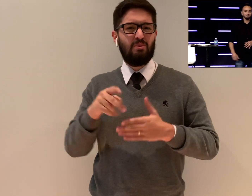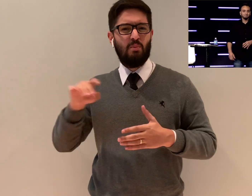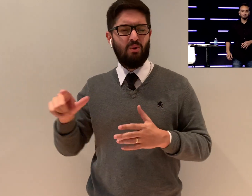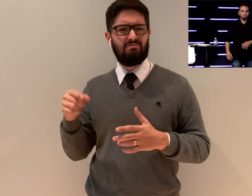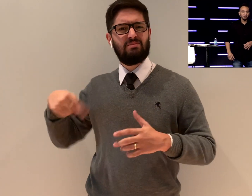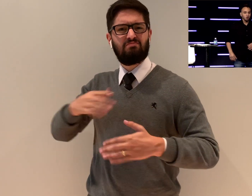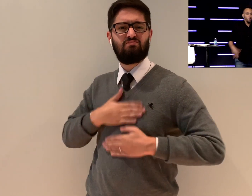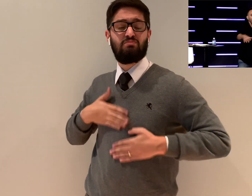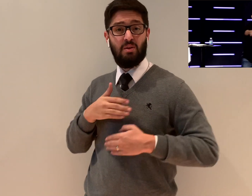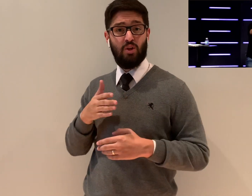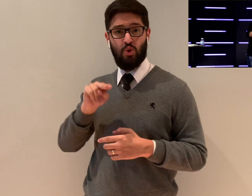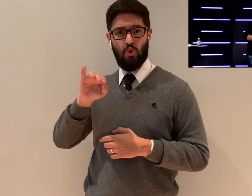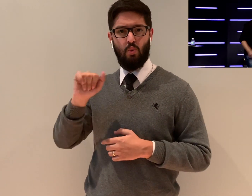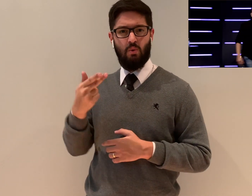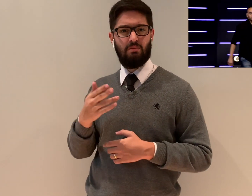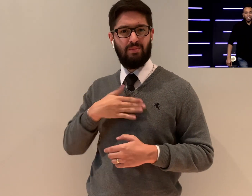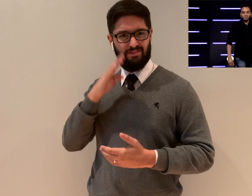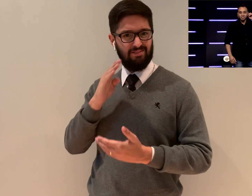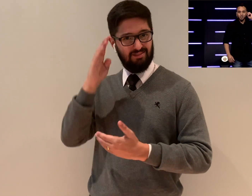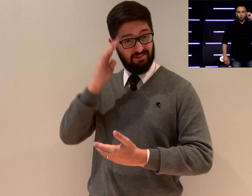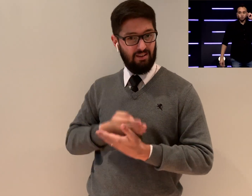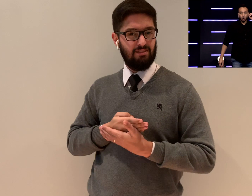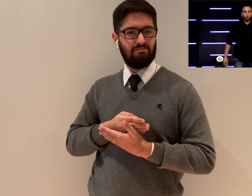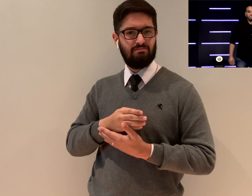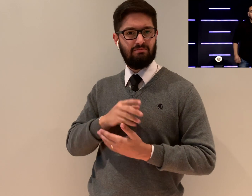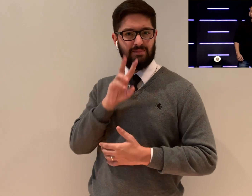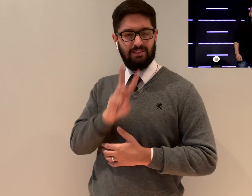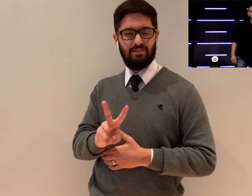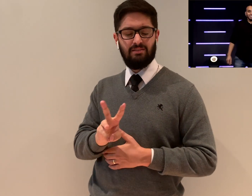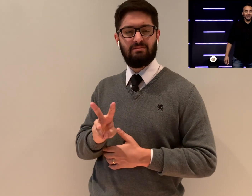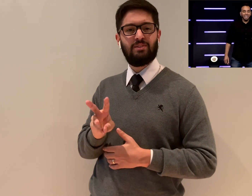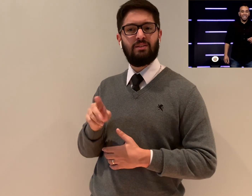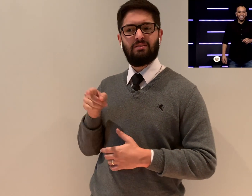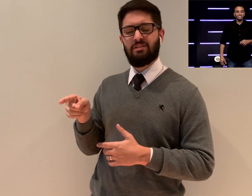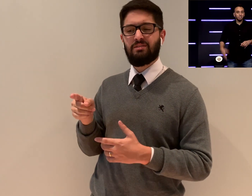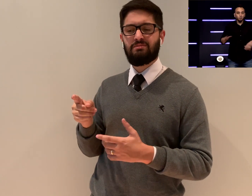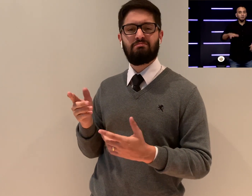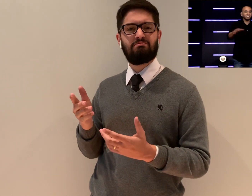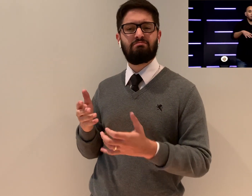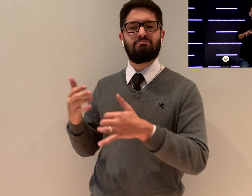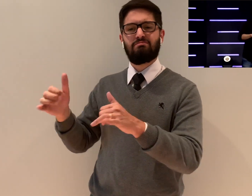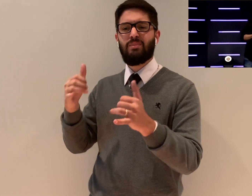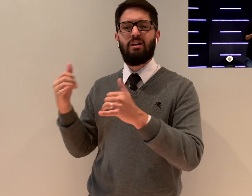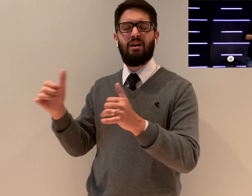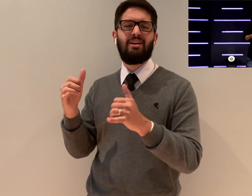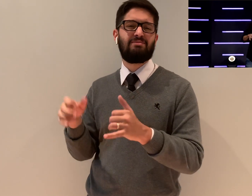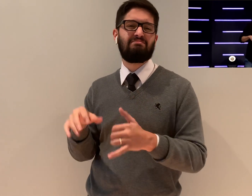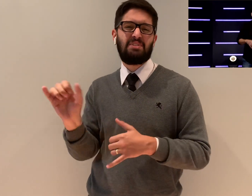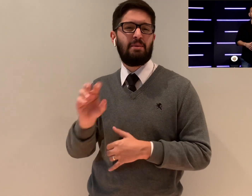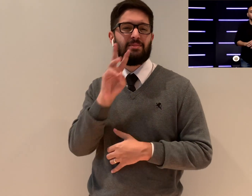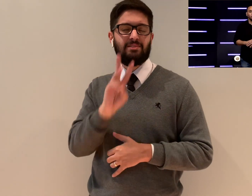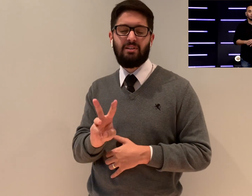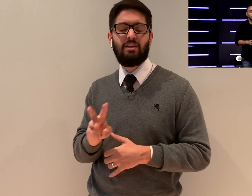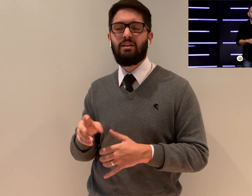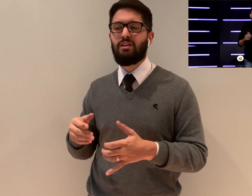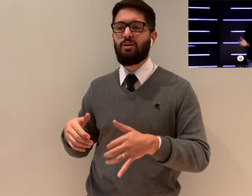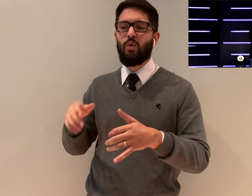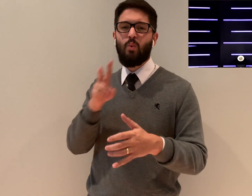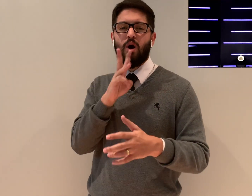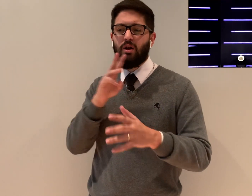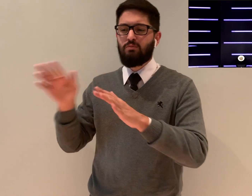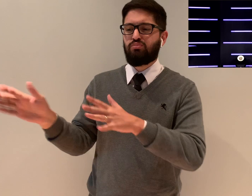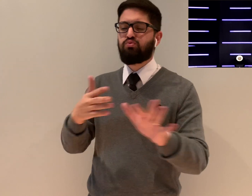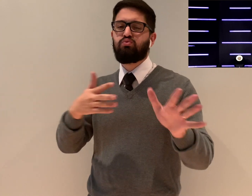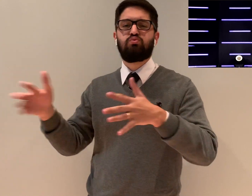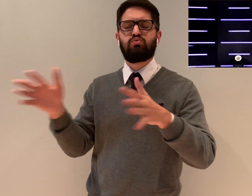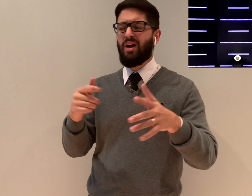time. Noah, my six-year-old son, who is our oldest son, he's there messing around doing the things that six-year-olds do, and he was